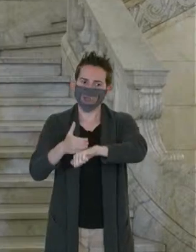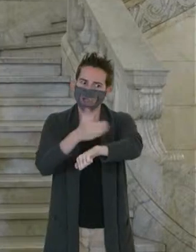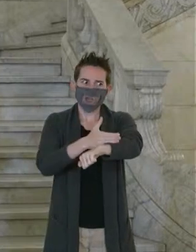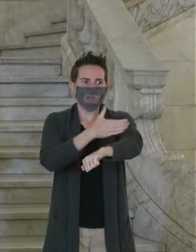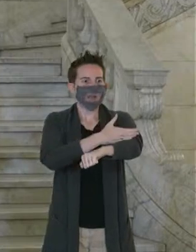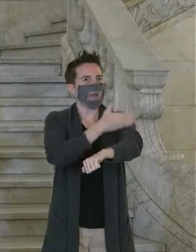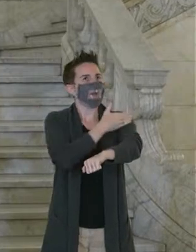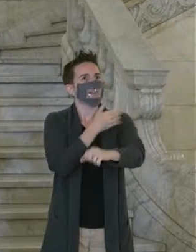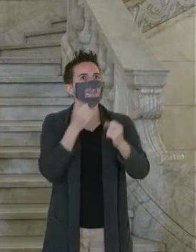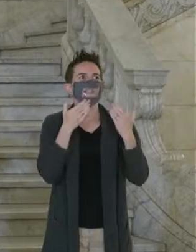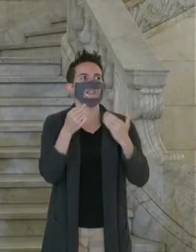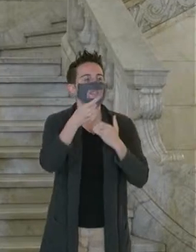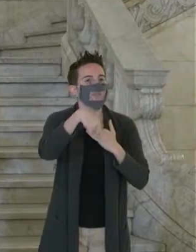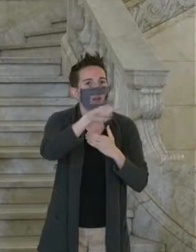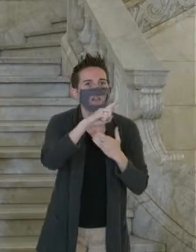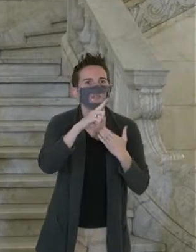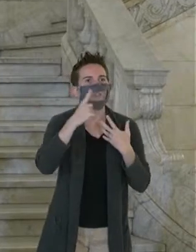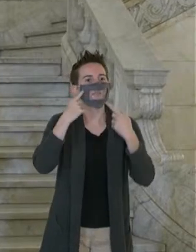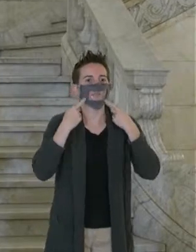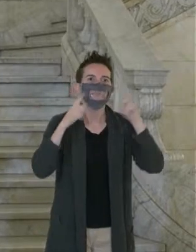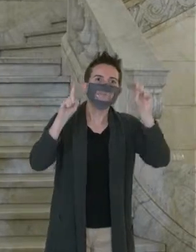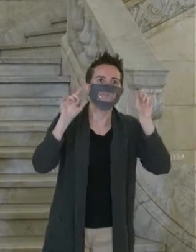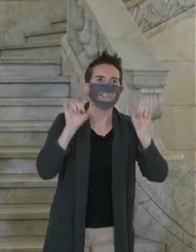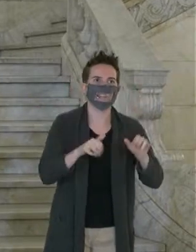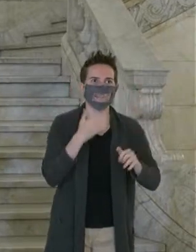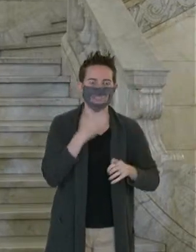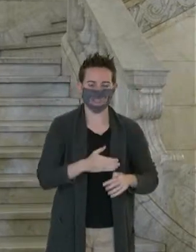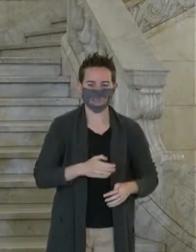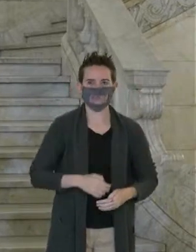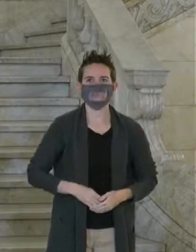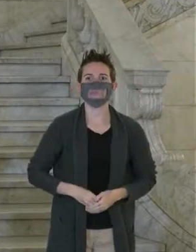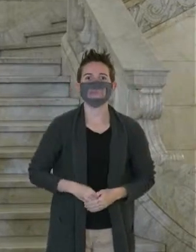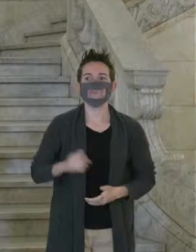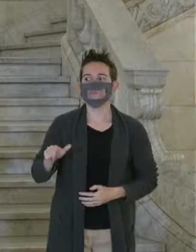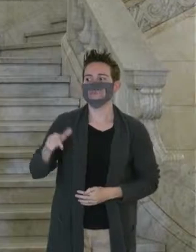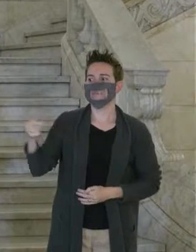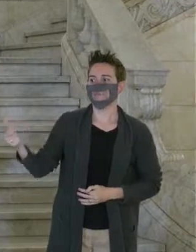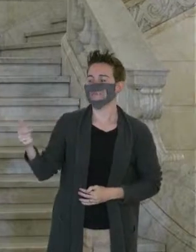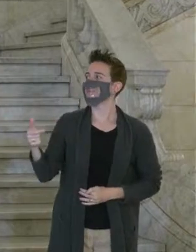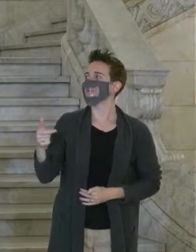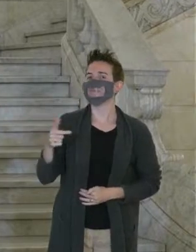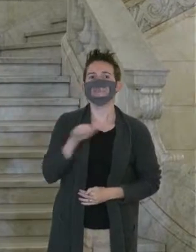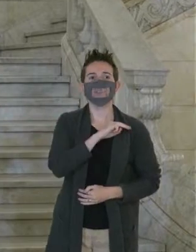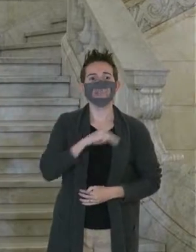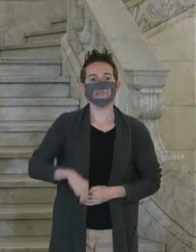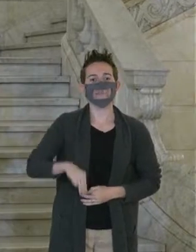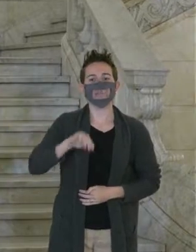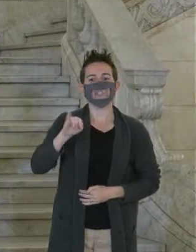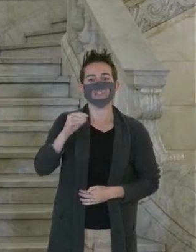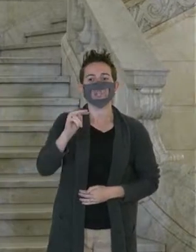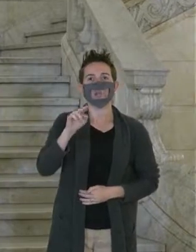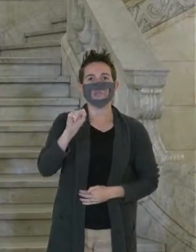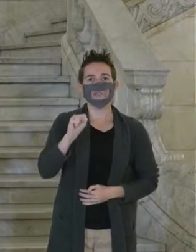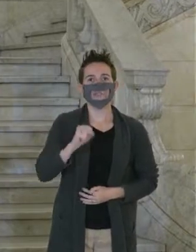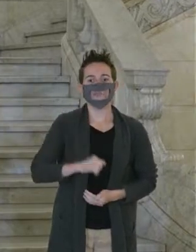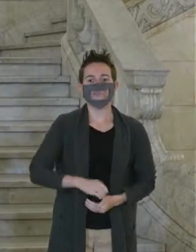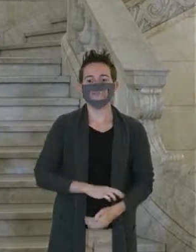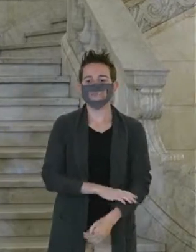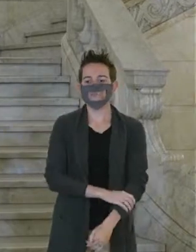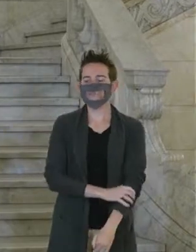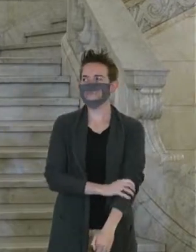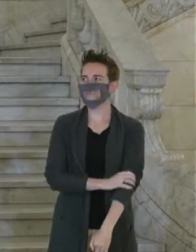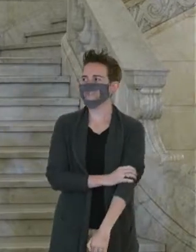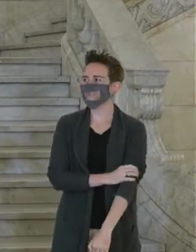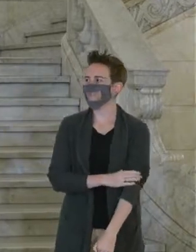and thanks to all of you for making that possible. And I'll turn this back over to Mayor Jones. Mayor?